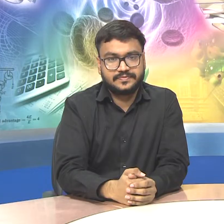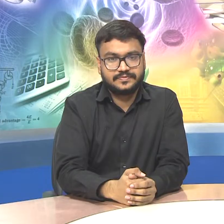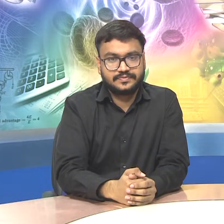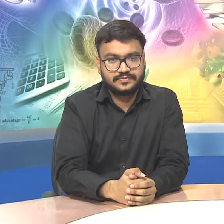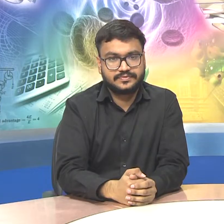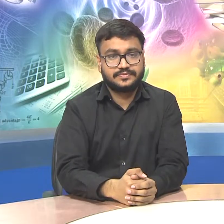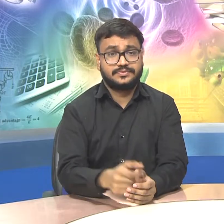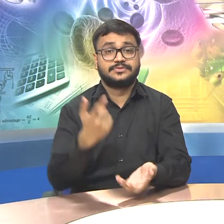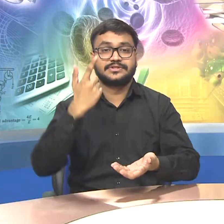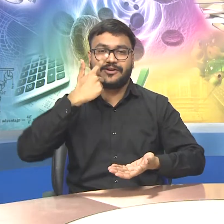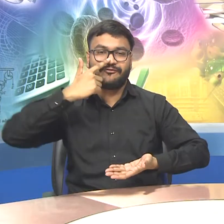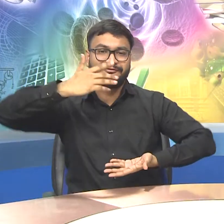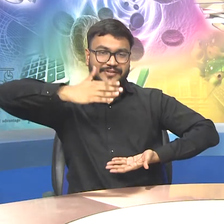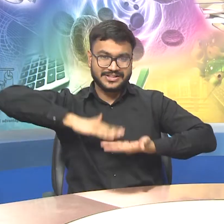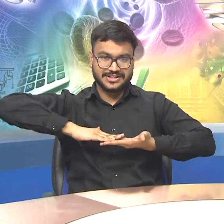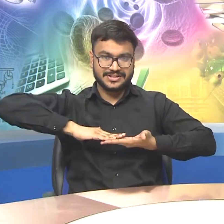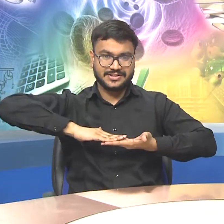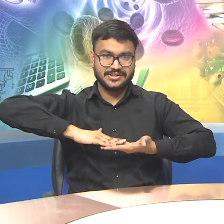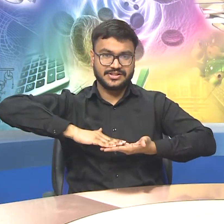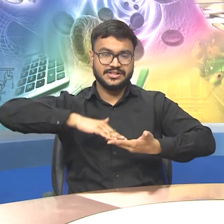we get the sign of wife.